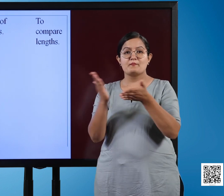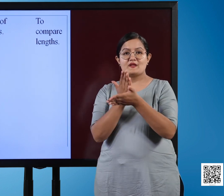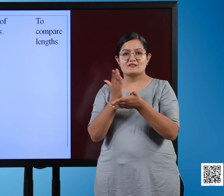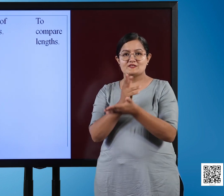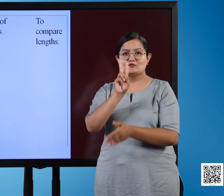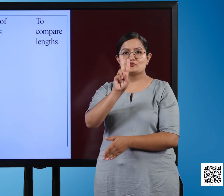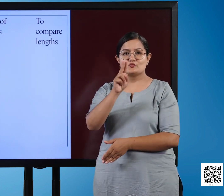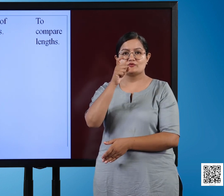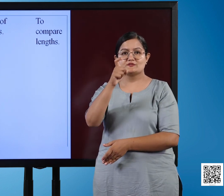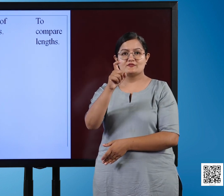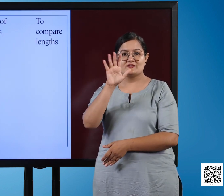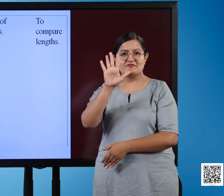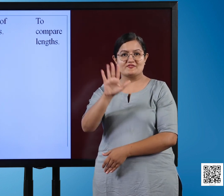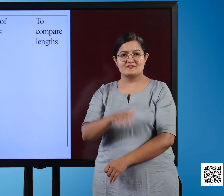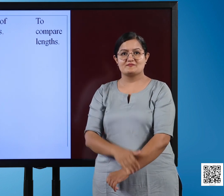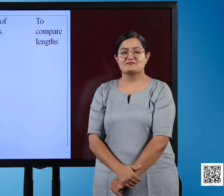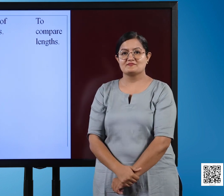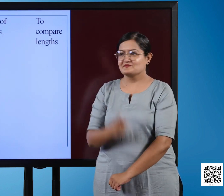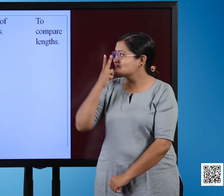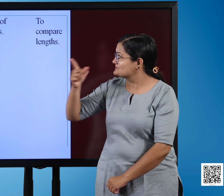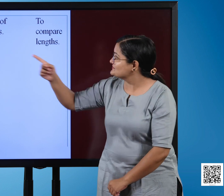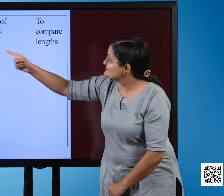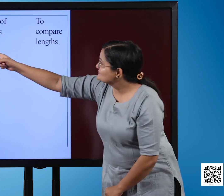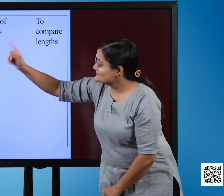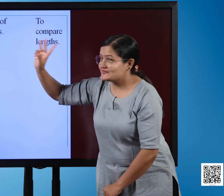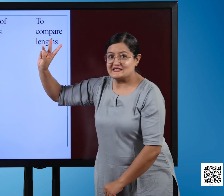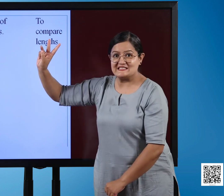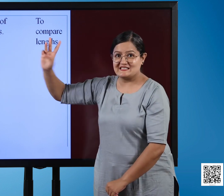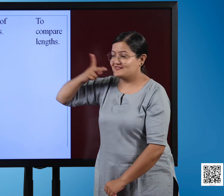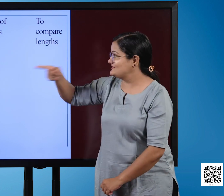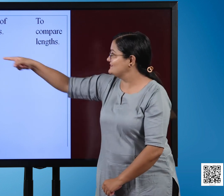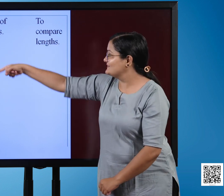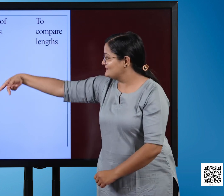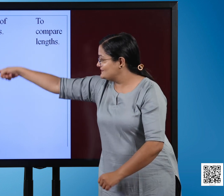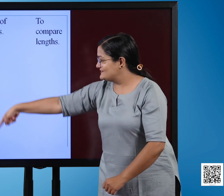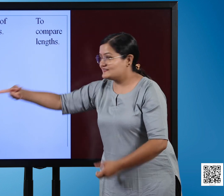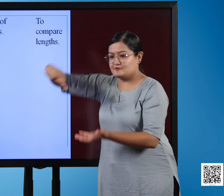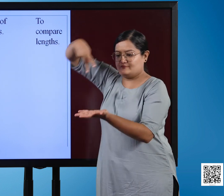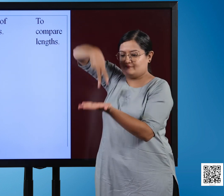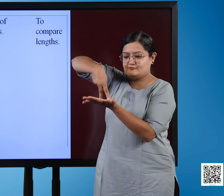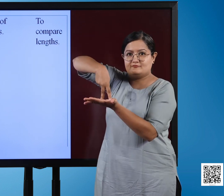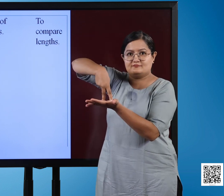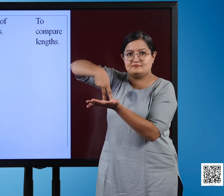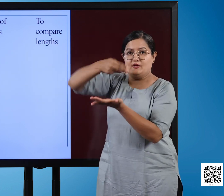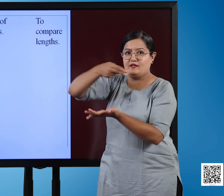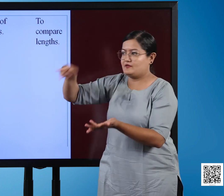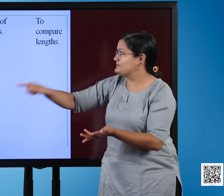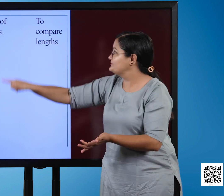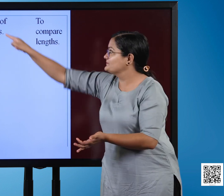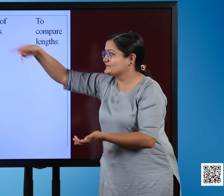Page 275. 3. The divider. A